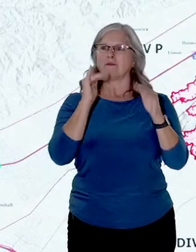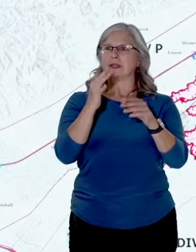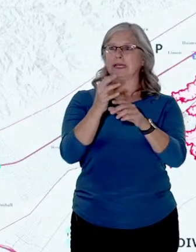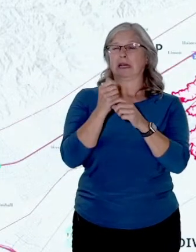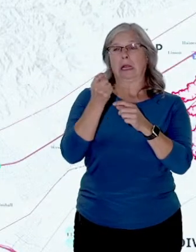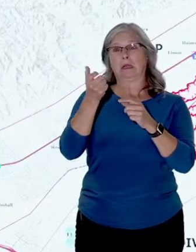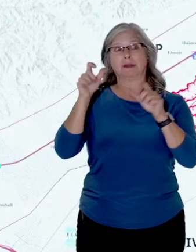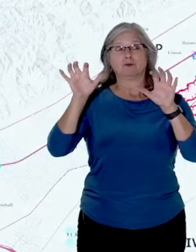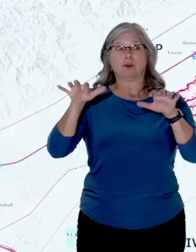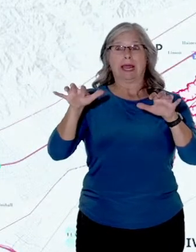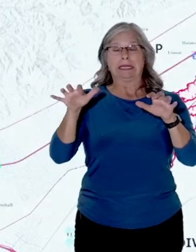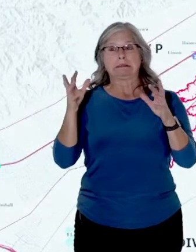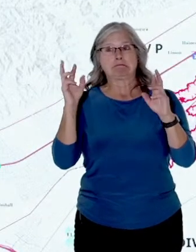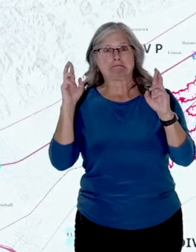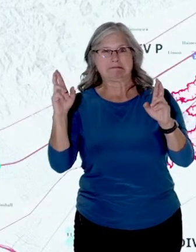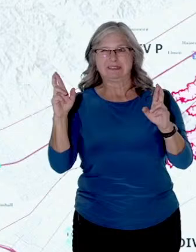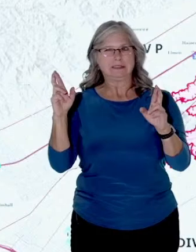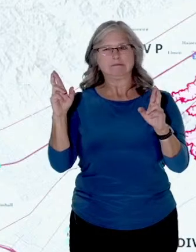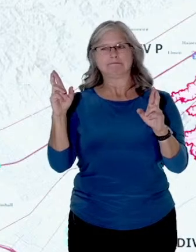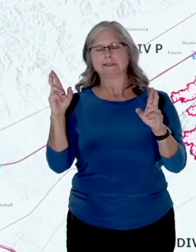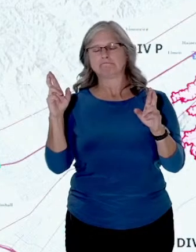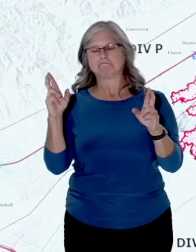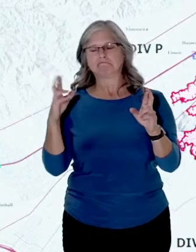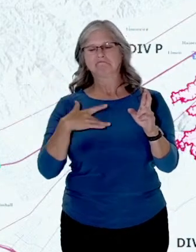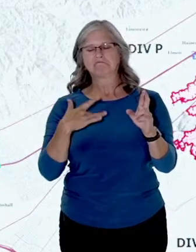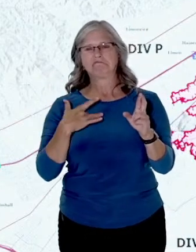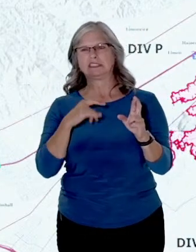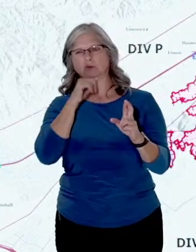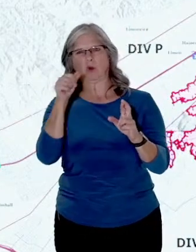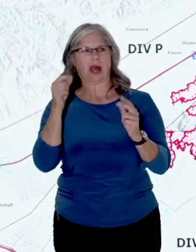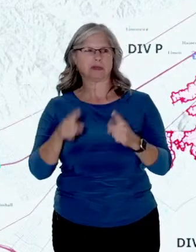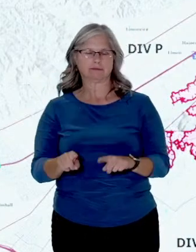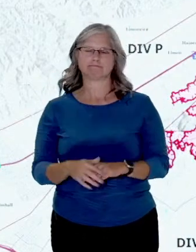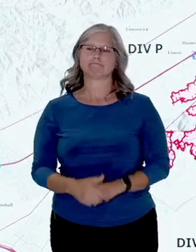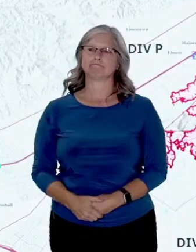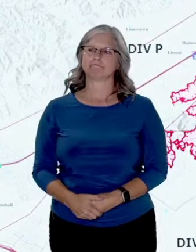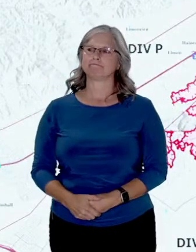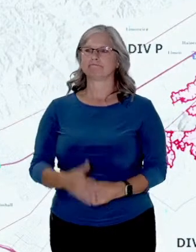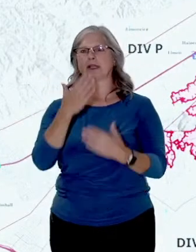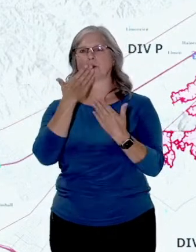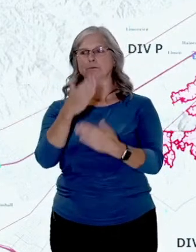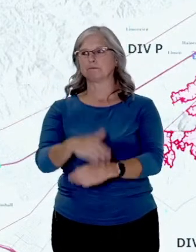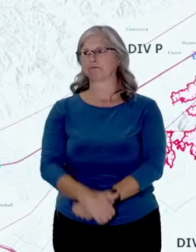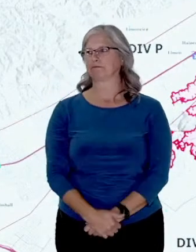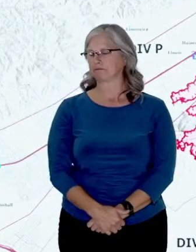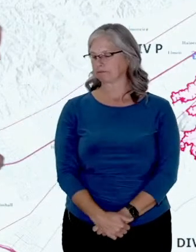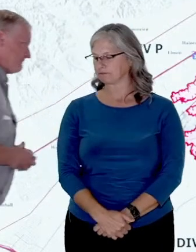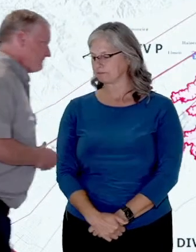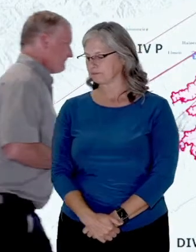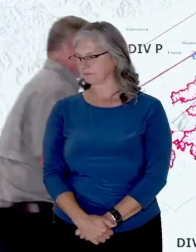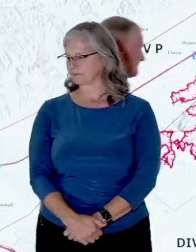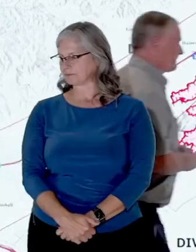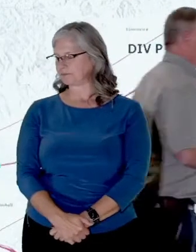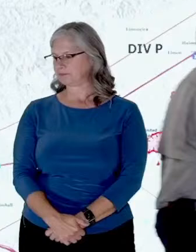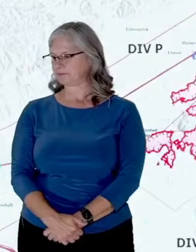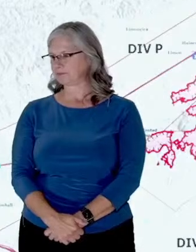in the forecast, but right now that doesn't look too optimistic at this time. Thank you.